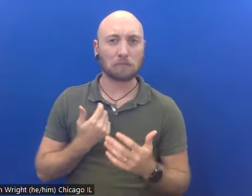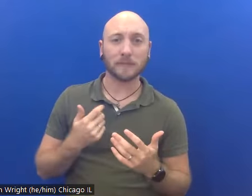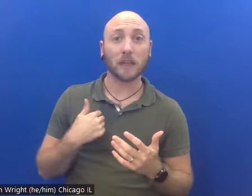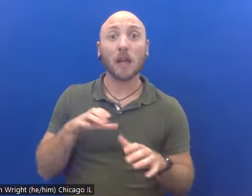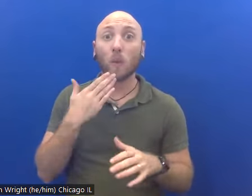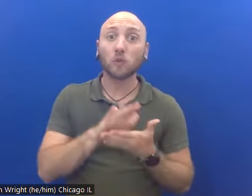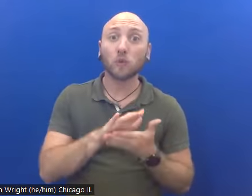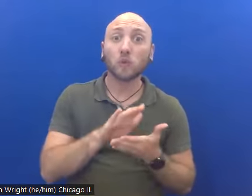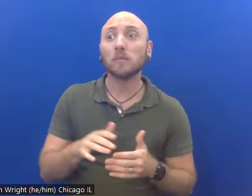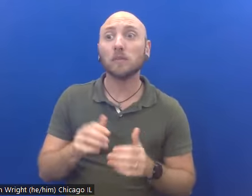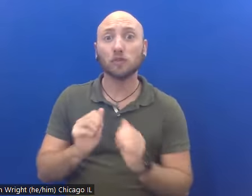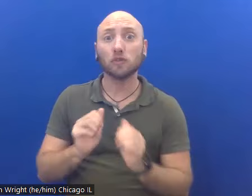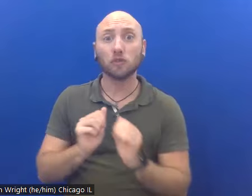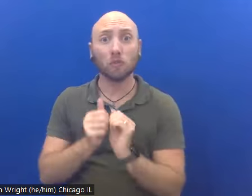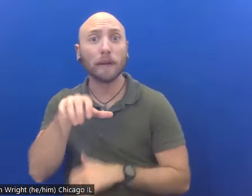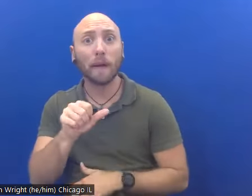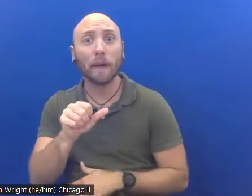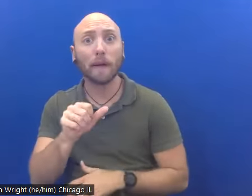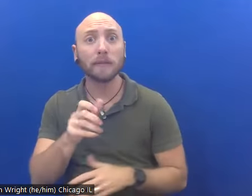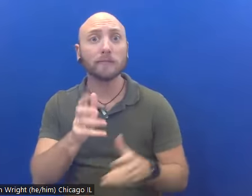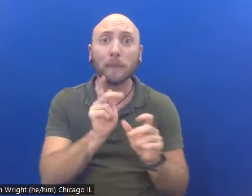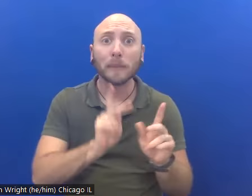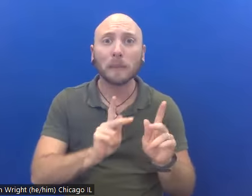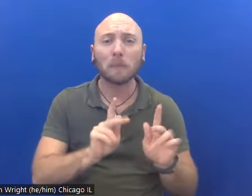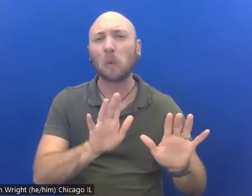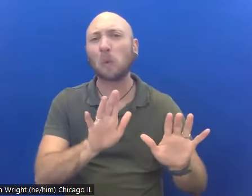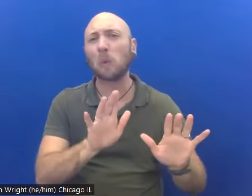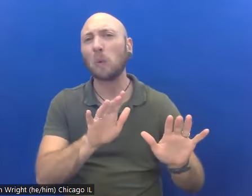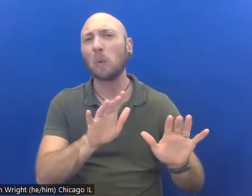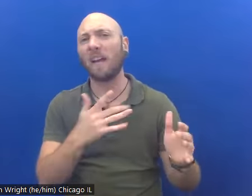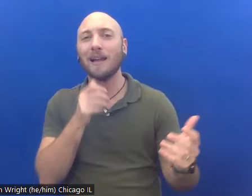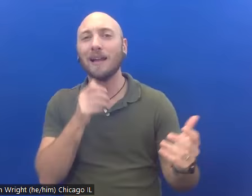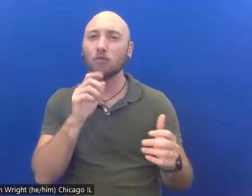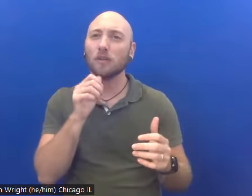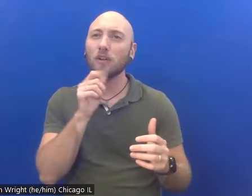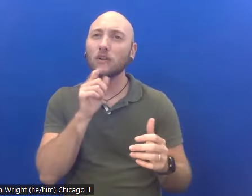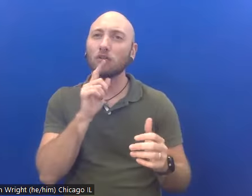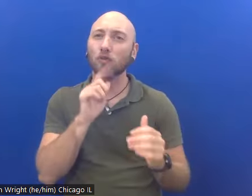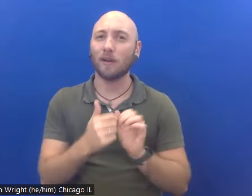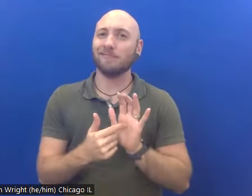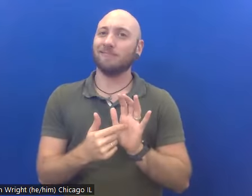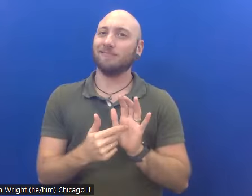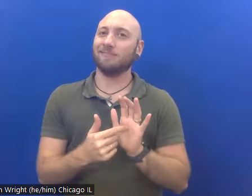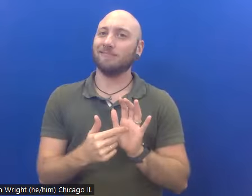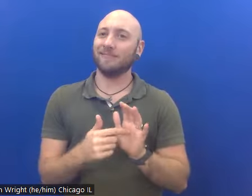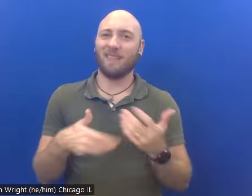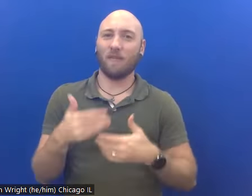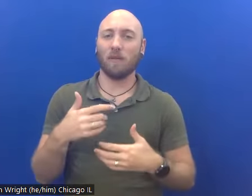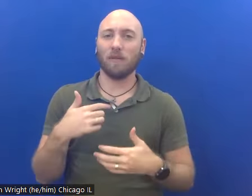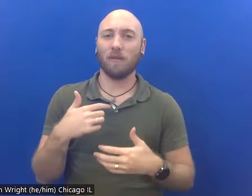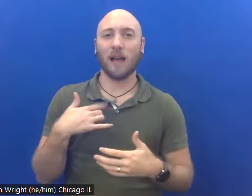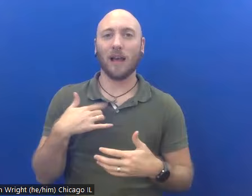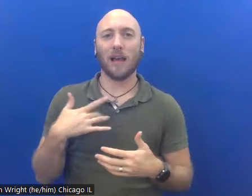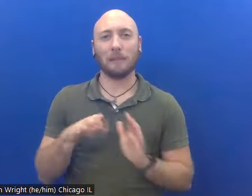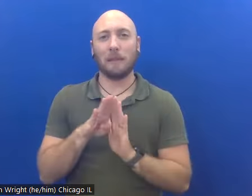people. I didn't know how to present myself in such a way that you would like me. So I just kind of played, background a whole lot, and that worked out for